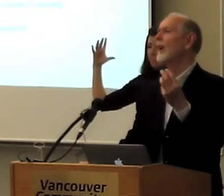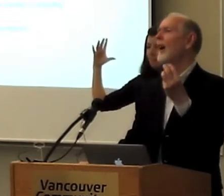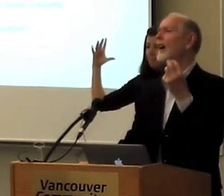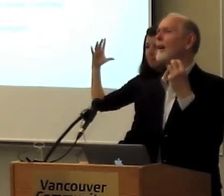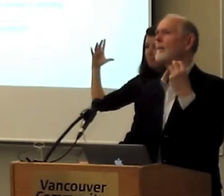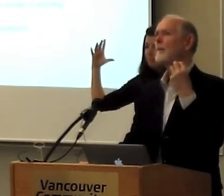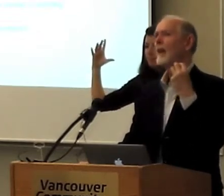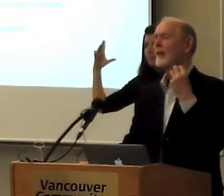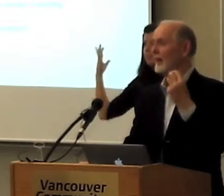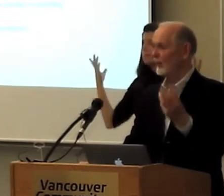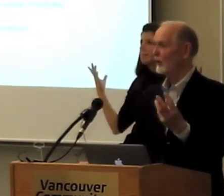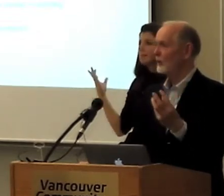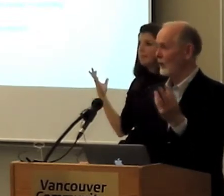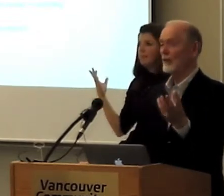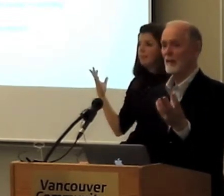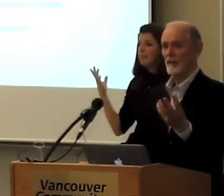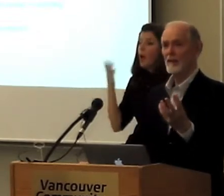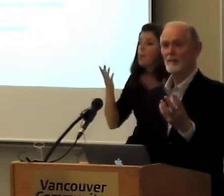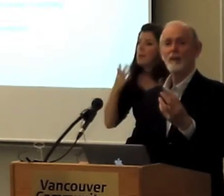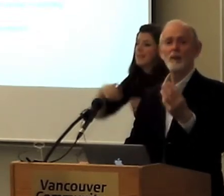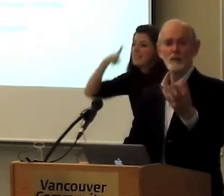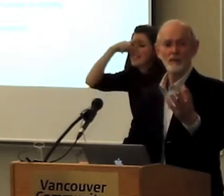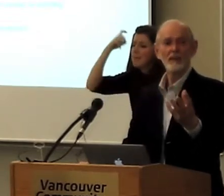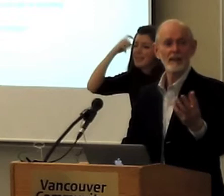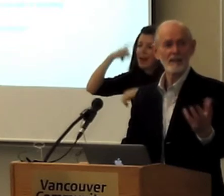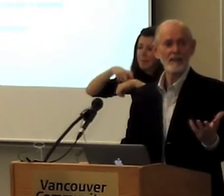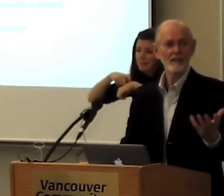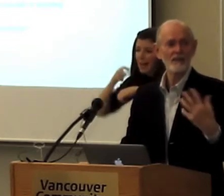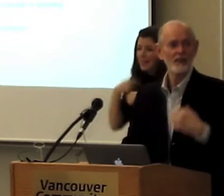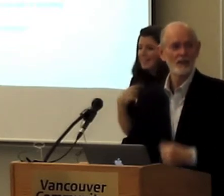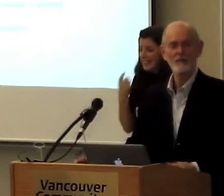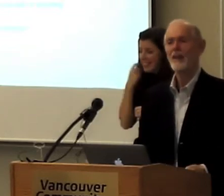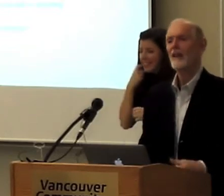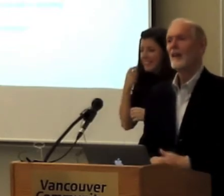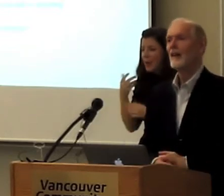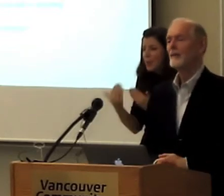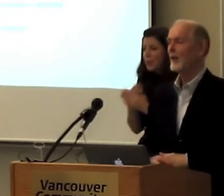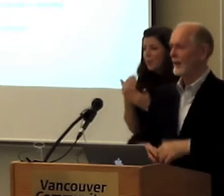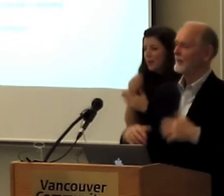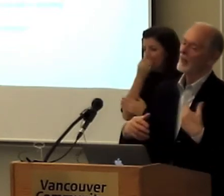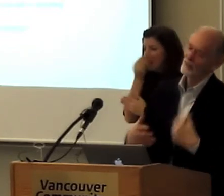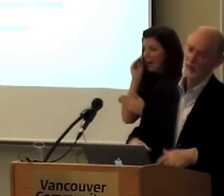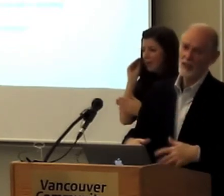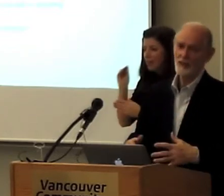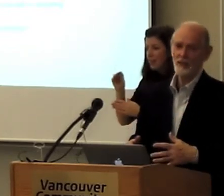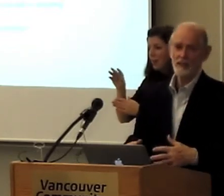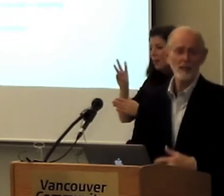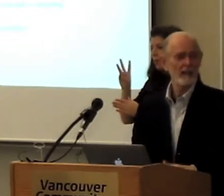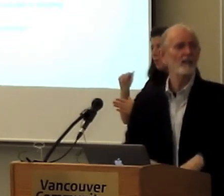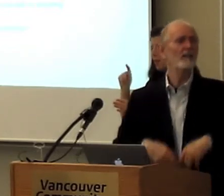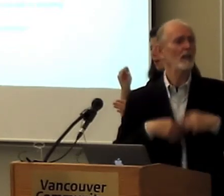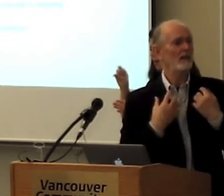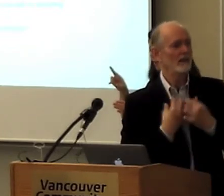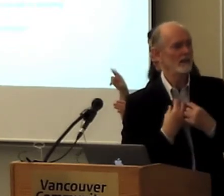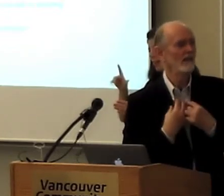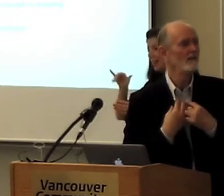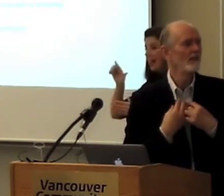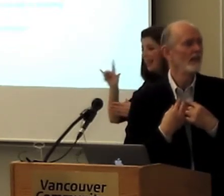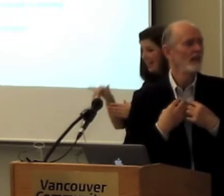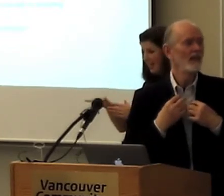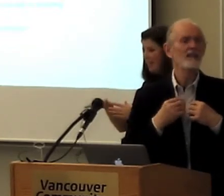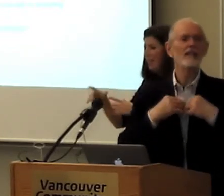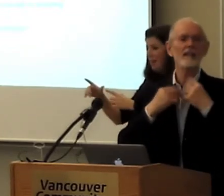new yellow water lilies have bloomed that day. So now, what I've done is suck air into my